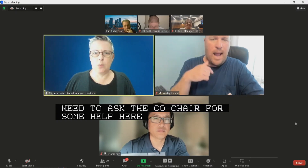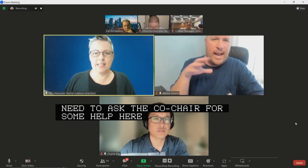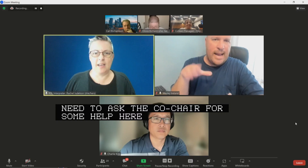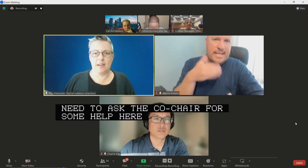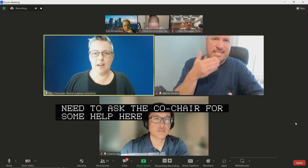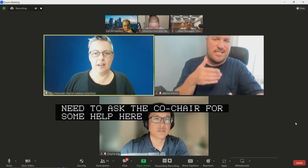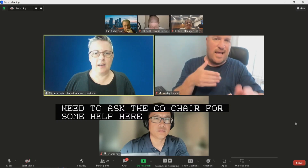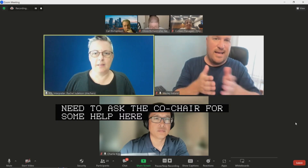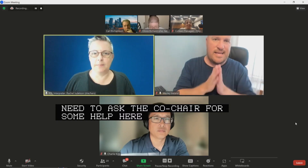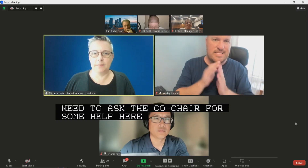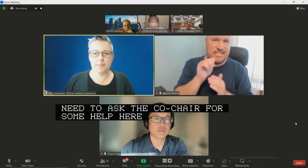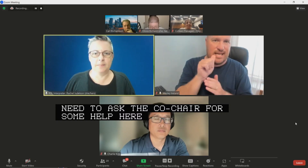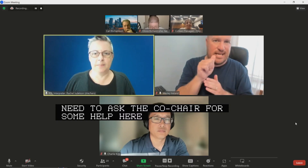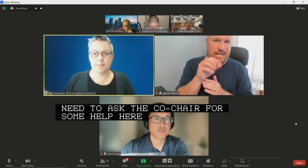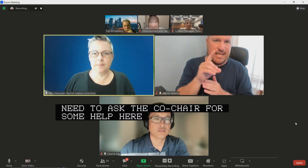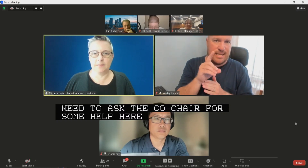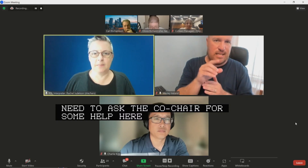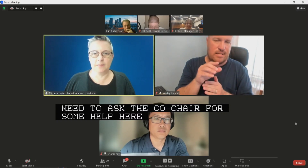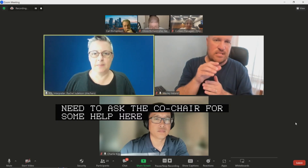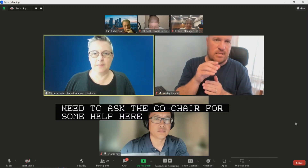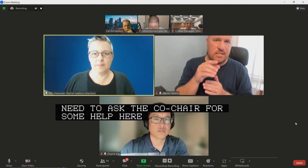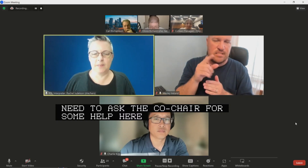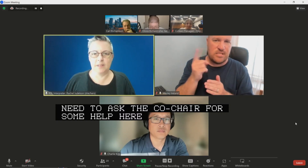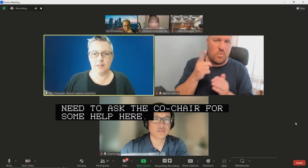This is West again.